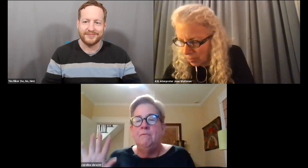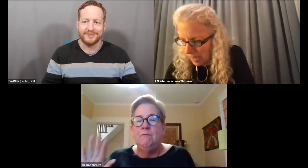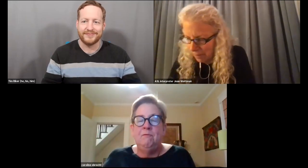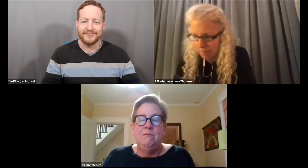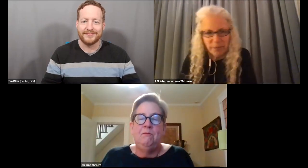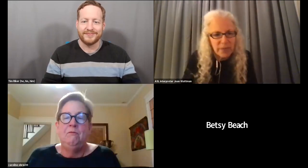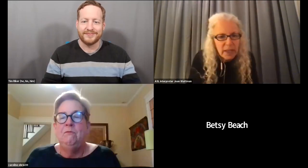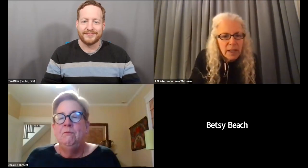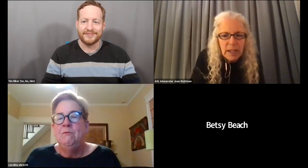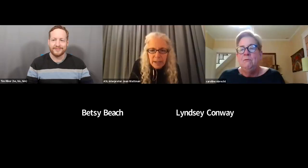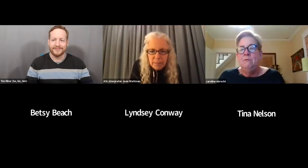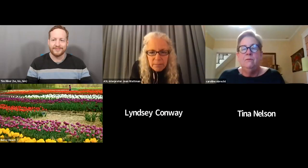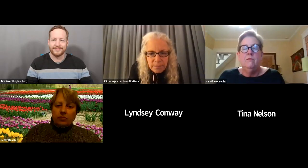meeting.